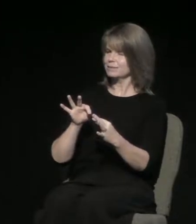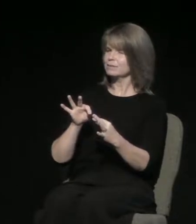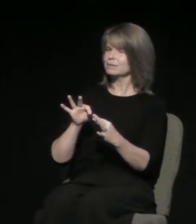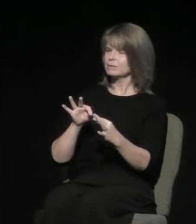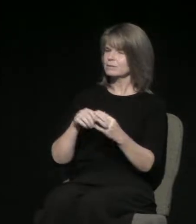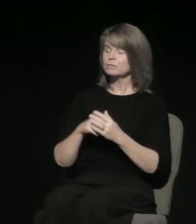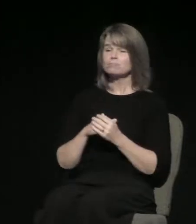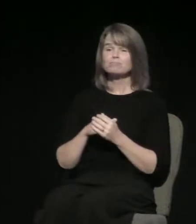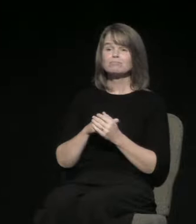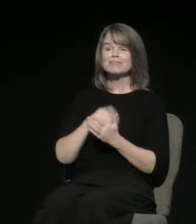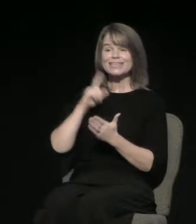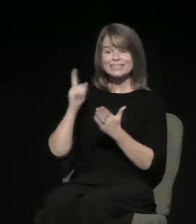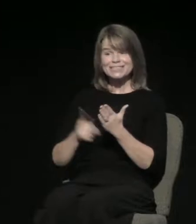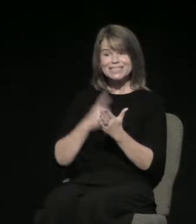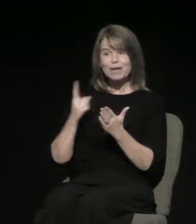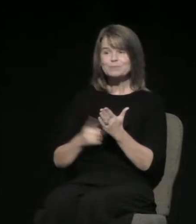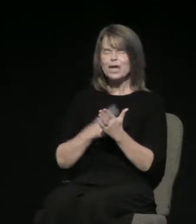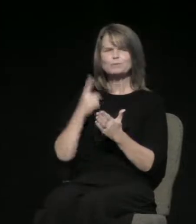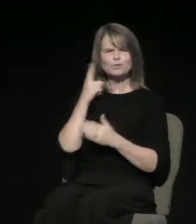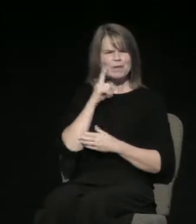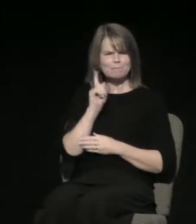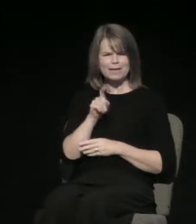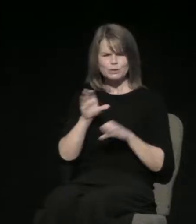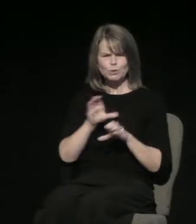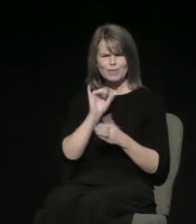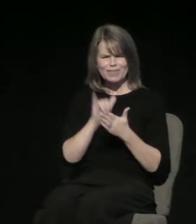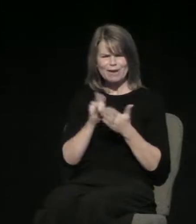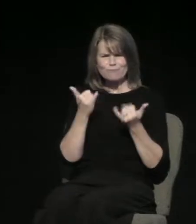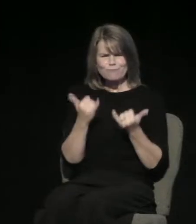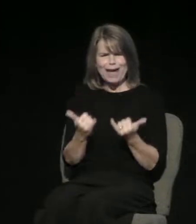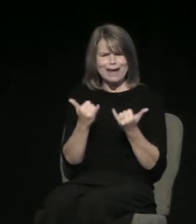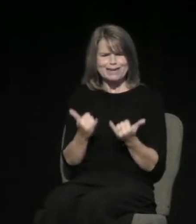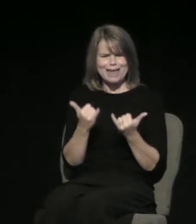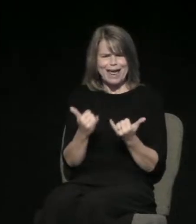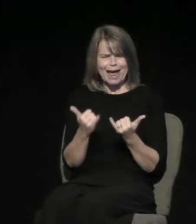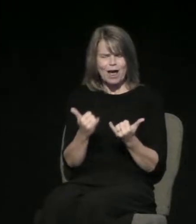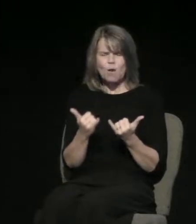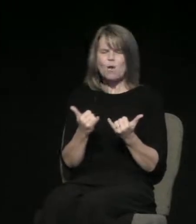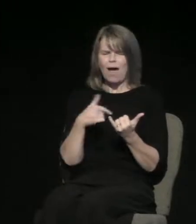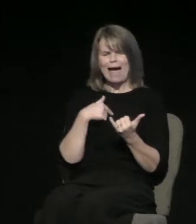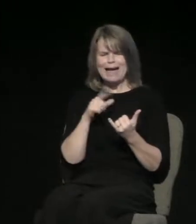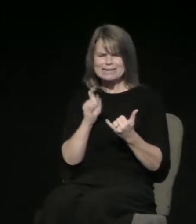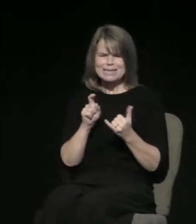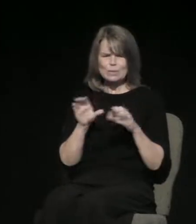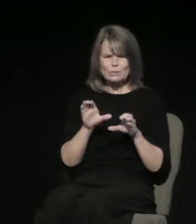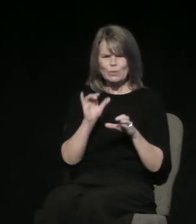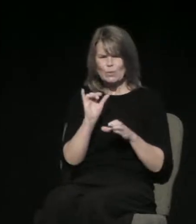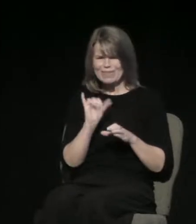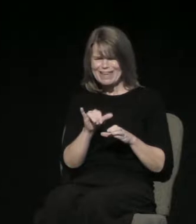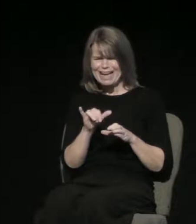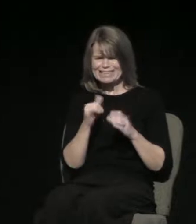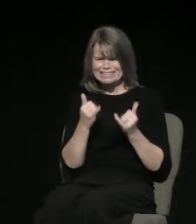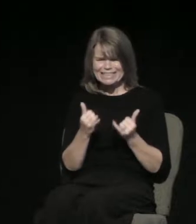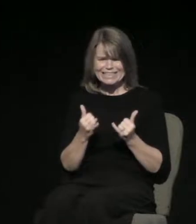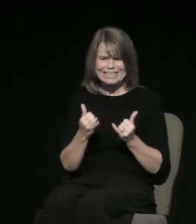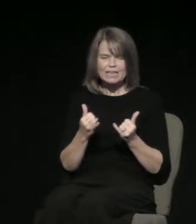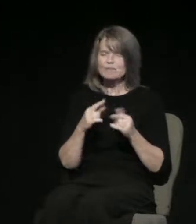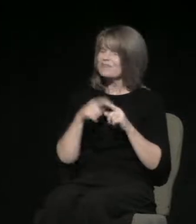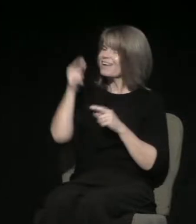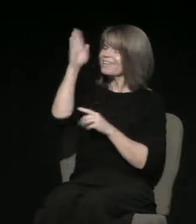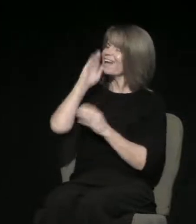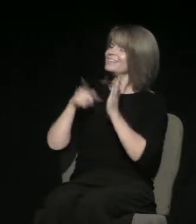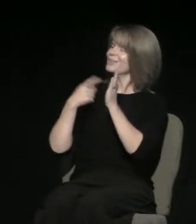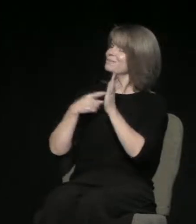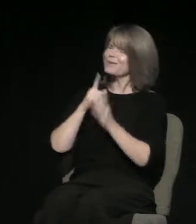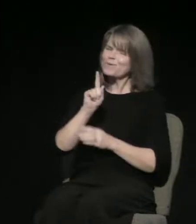Sometimes when you think That something has to be done Right away You just see it You've reasoned it You figured it out Sometimes God says